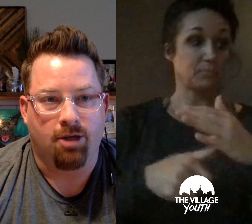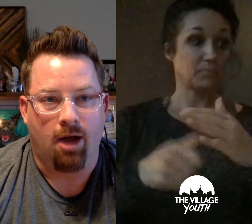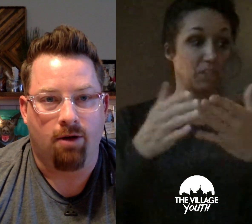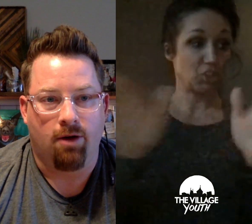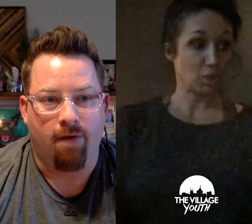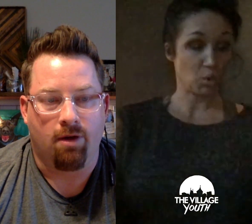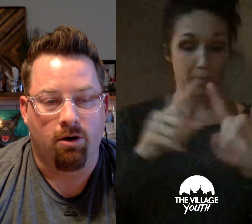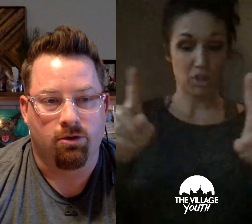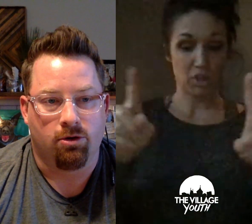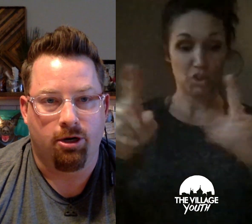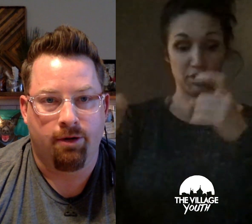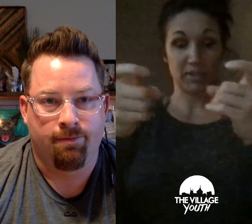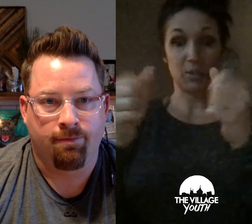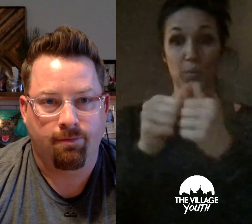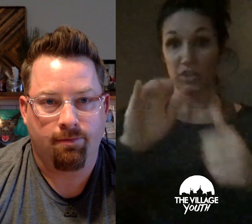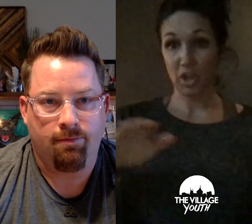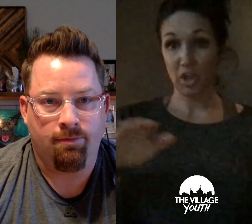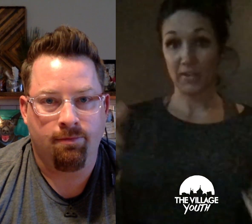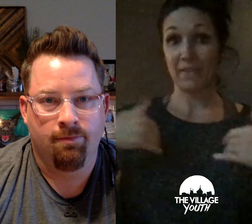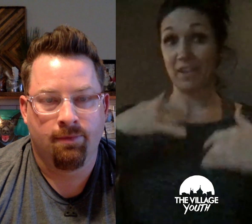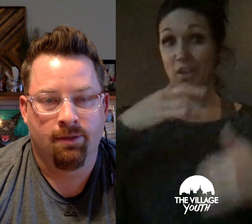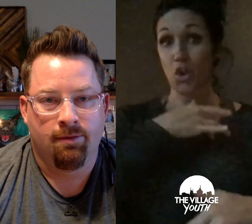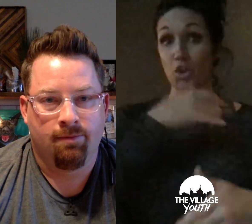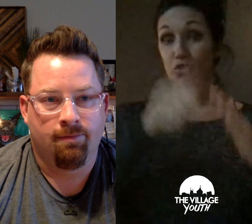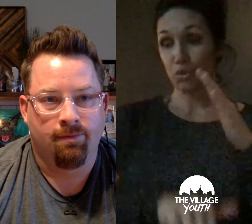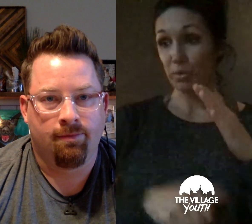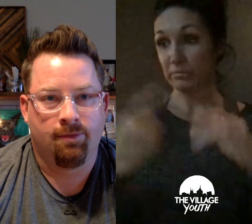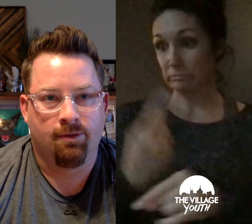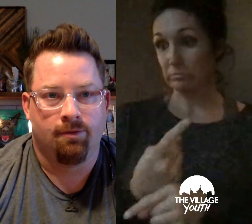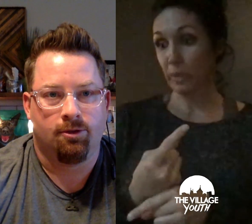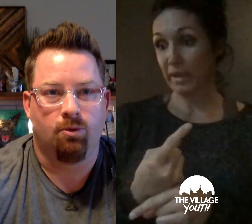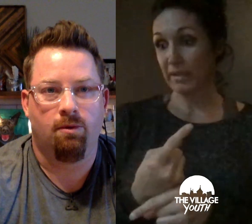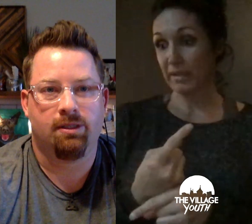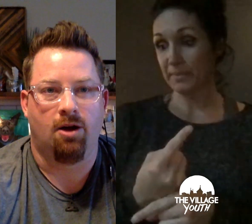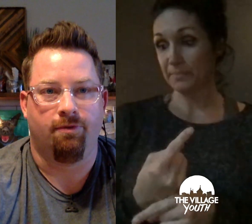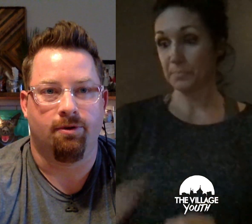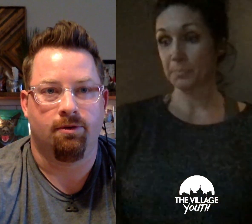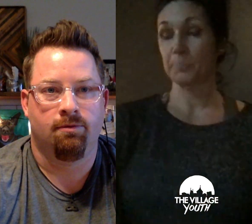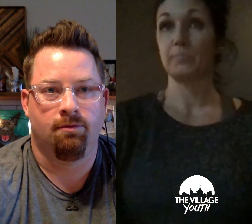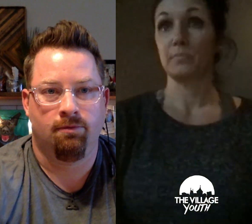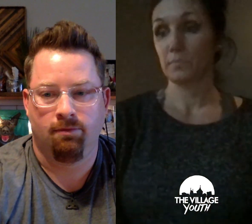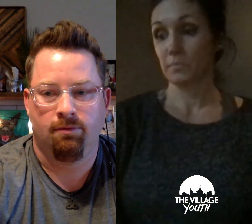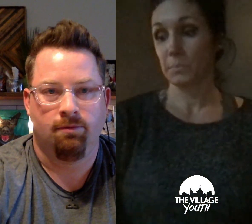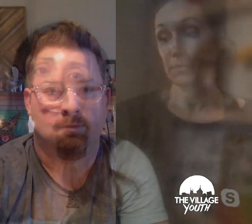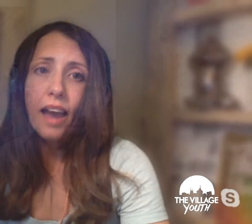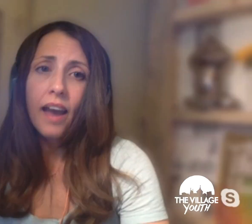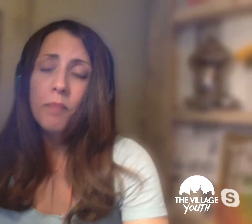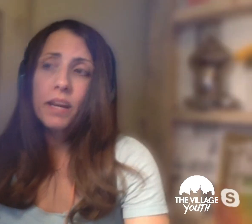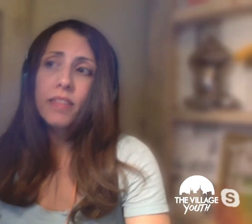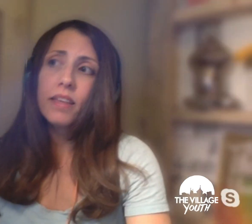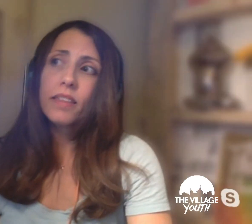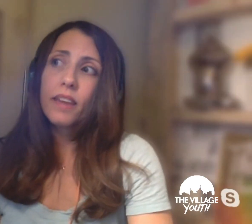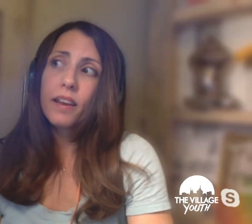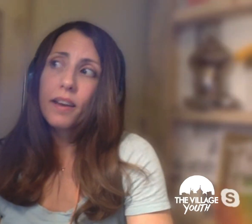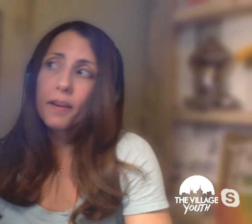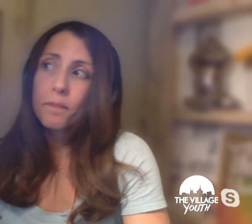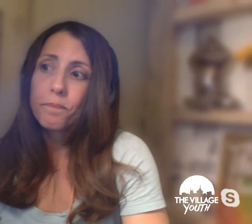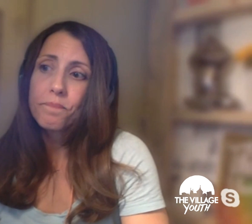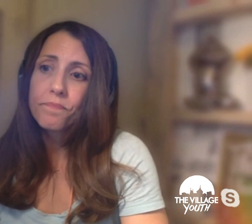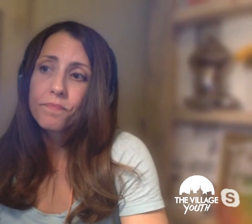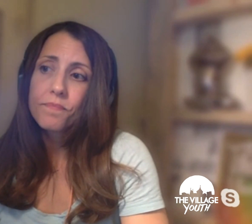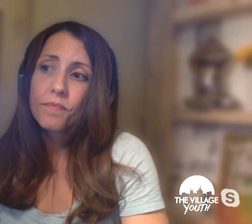with a child having heart surgery. Yeah. So what was helpful? I think, yeah, I mean, I think